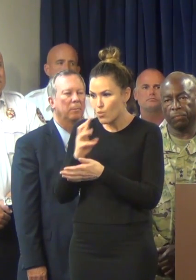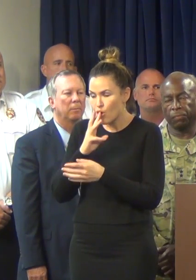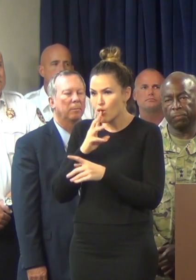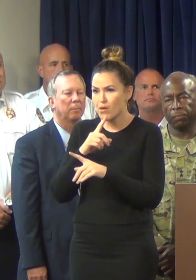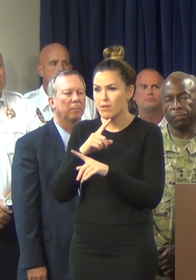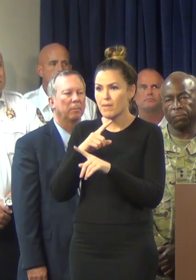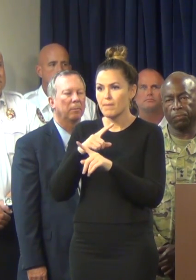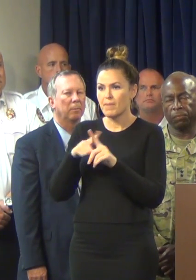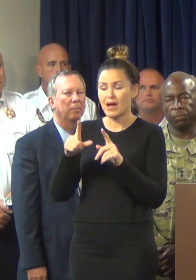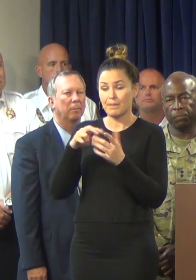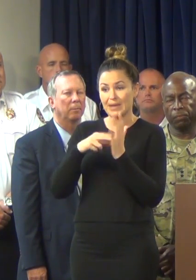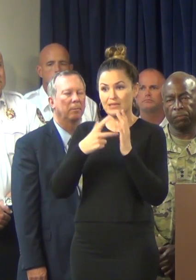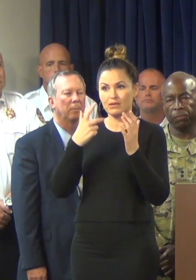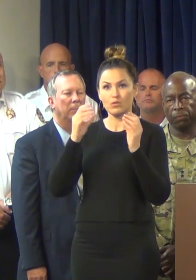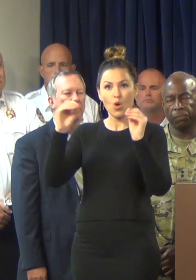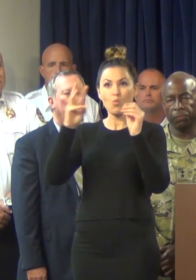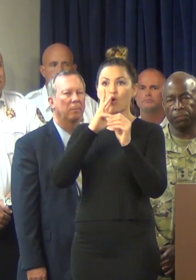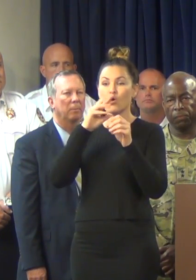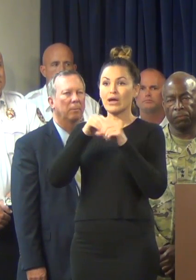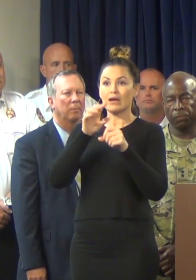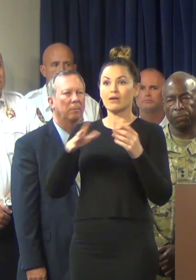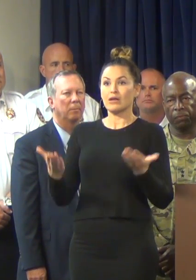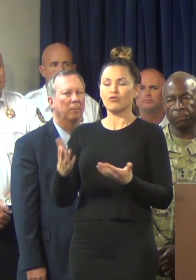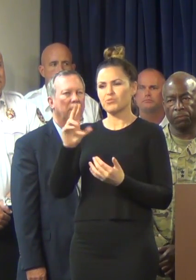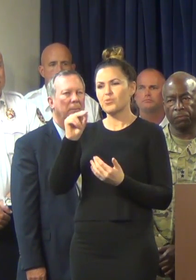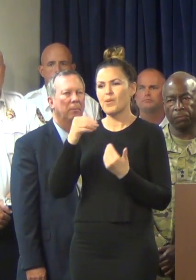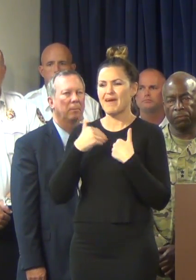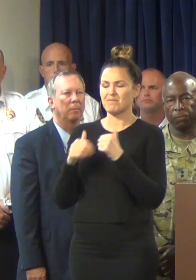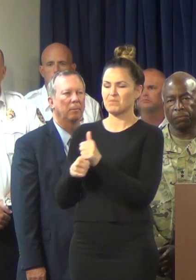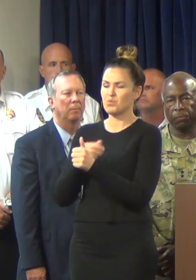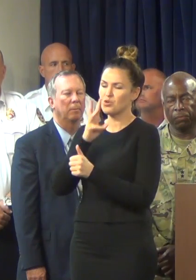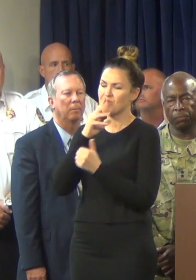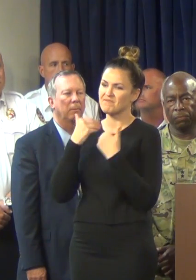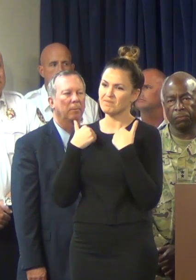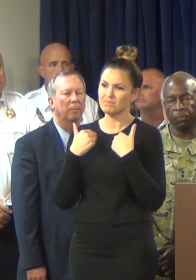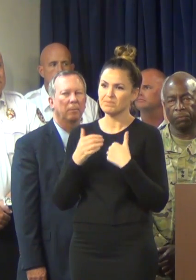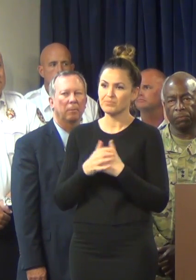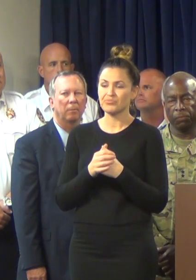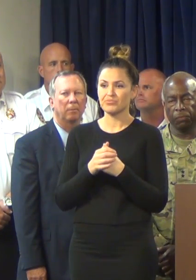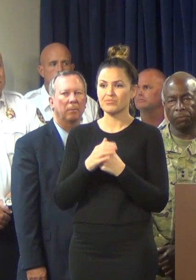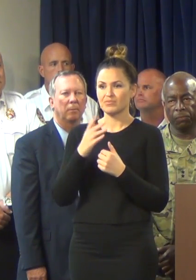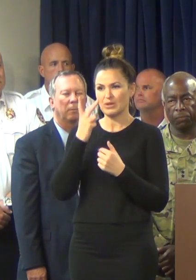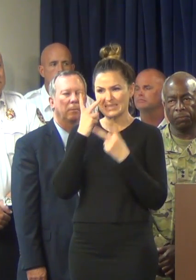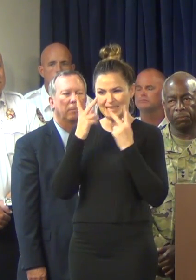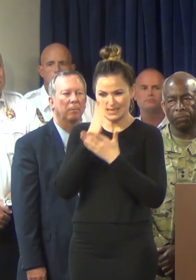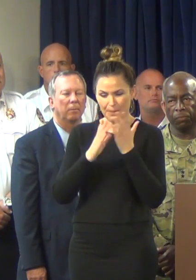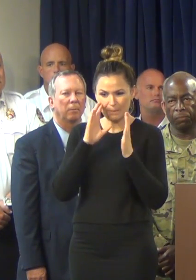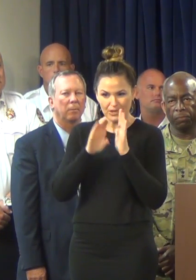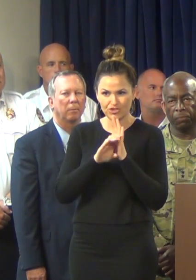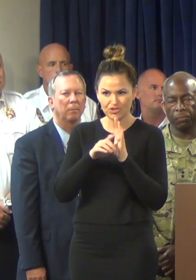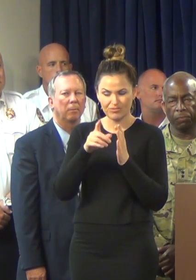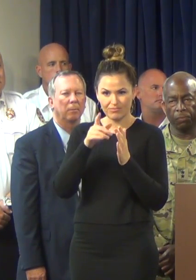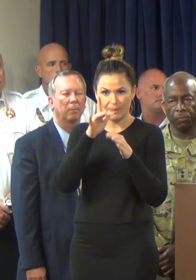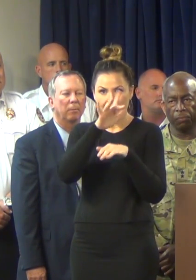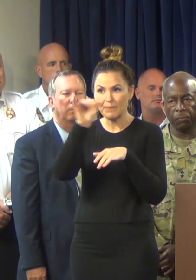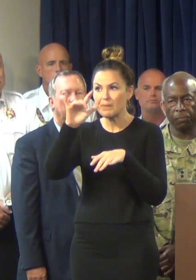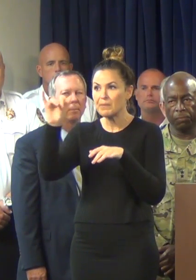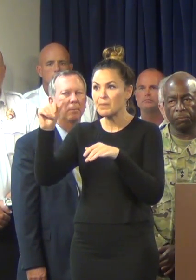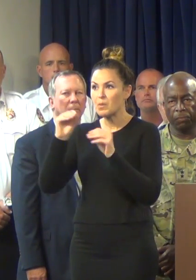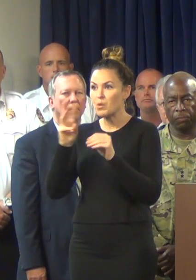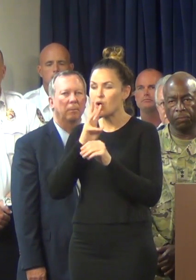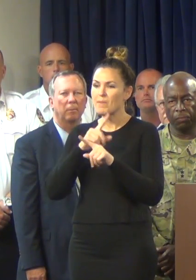we're not short of water. There might be a shortage for a short period of time. I mean, we've seen some of the pictures of the shelves, but they're filling back